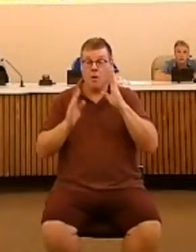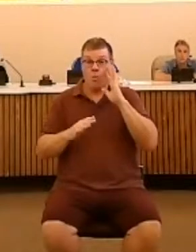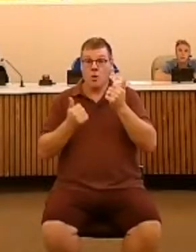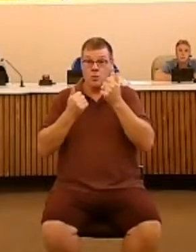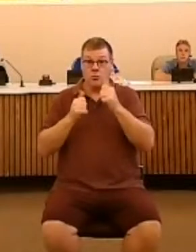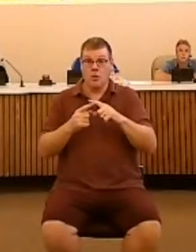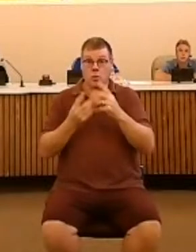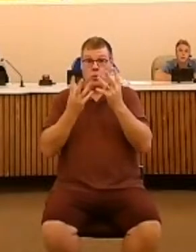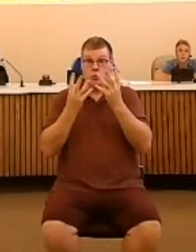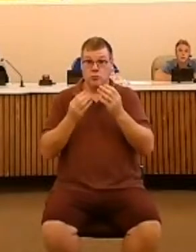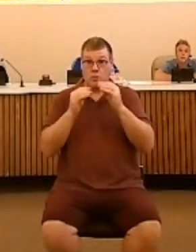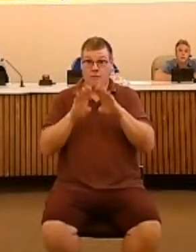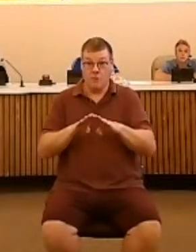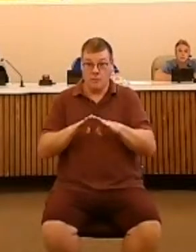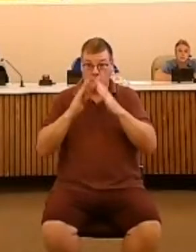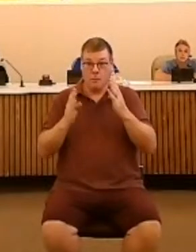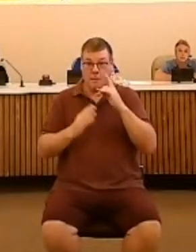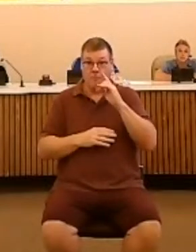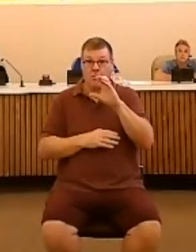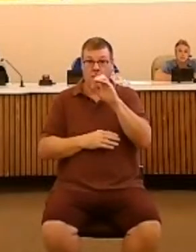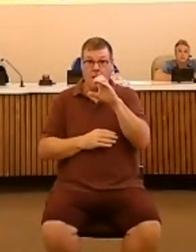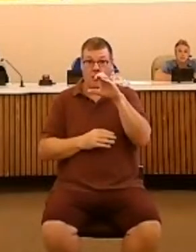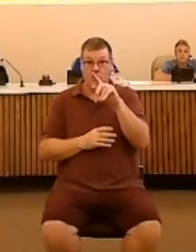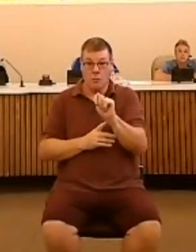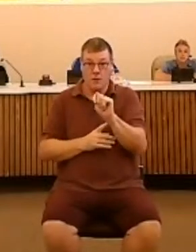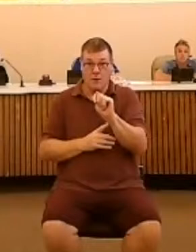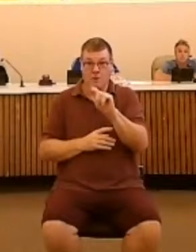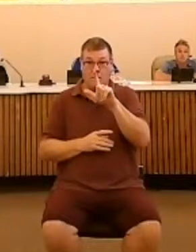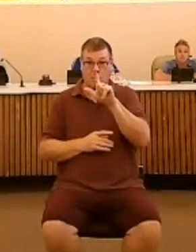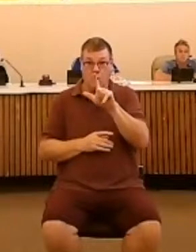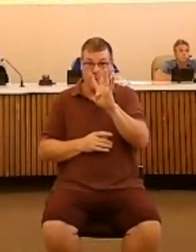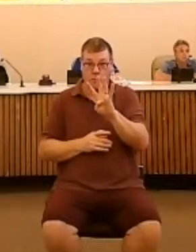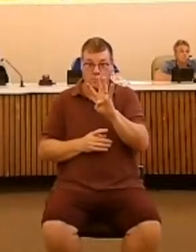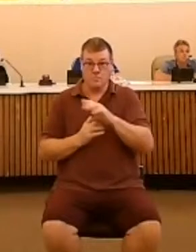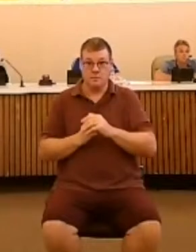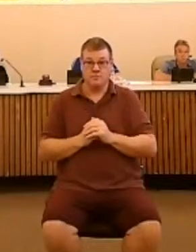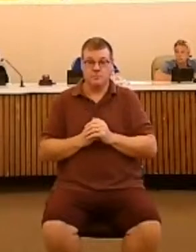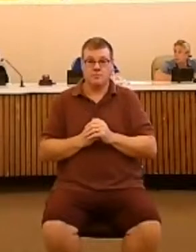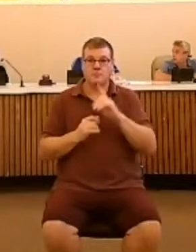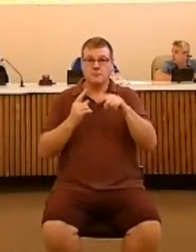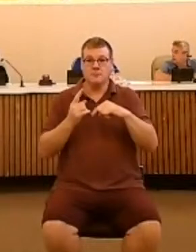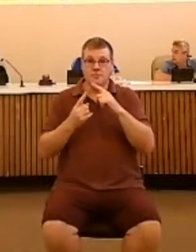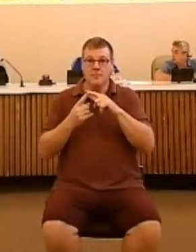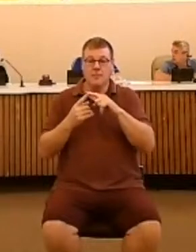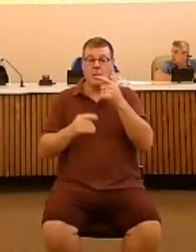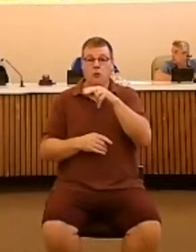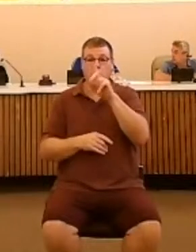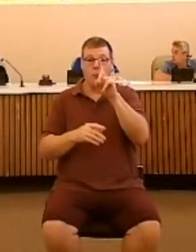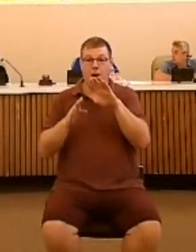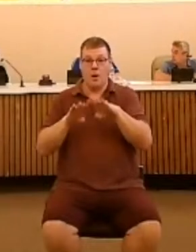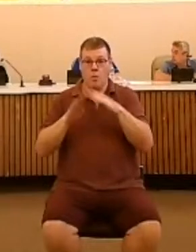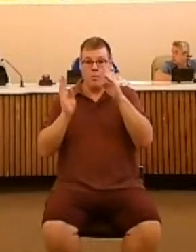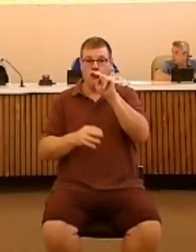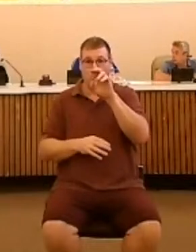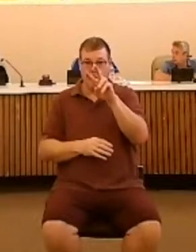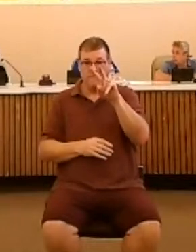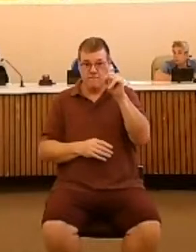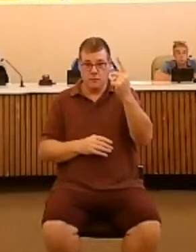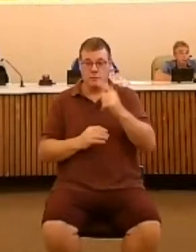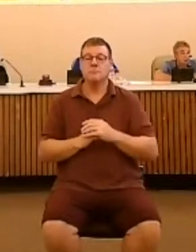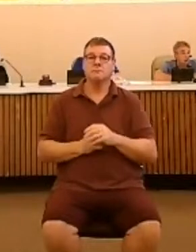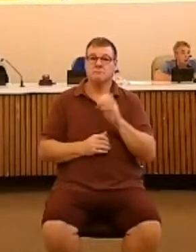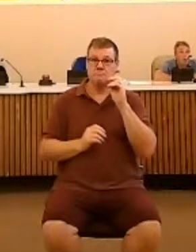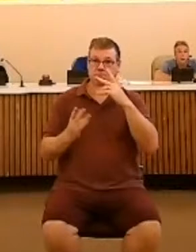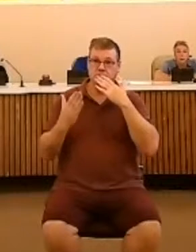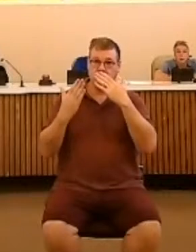soft opening for October 24th, will be a soft opening, and then grand opening November 1st. Okay, thank